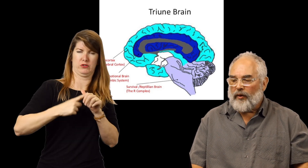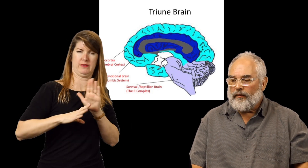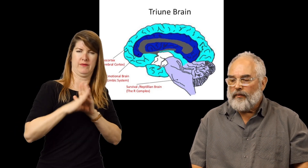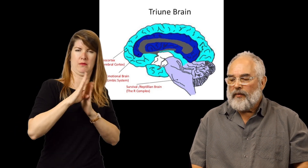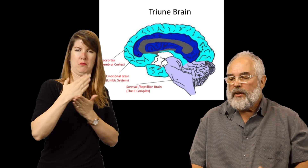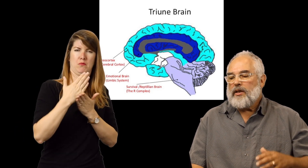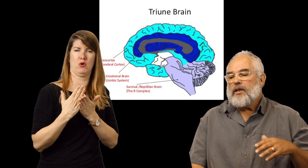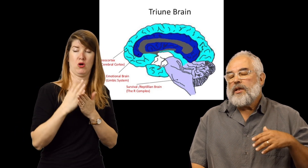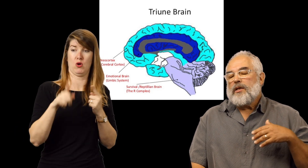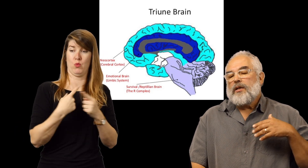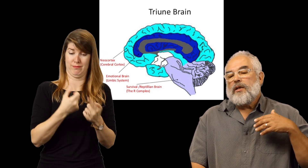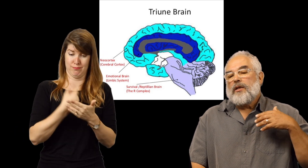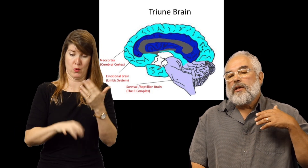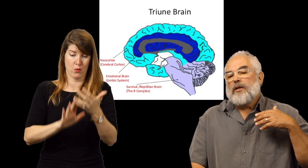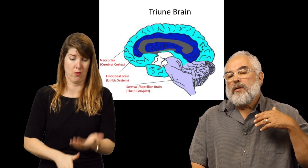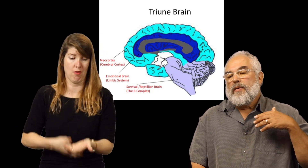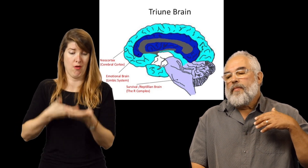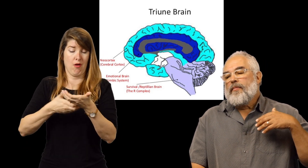we're born.